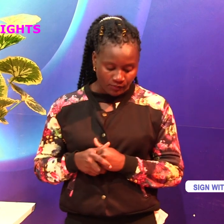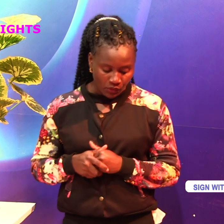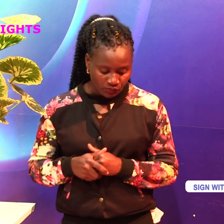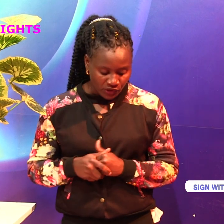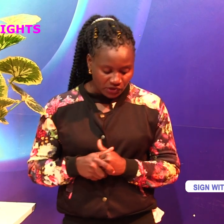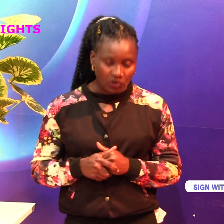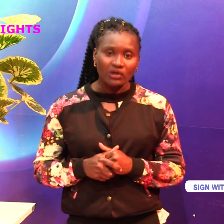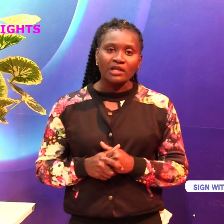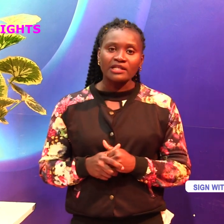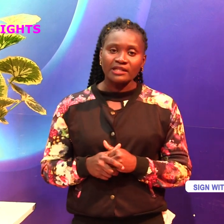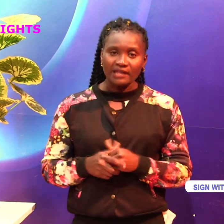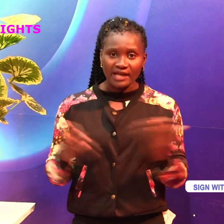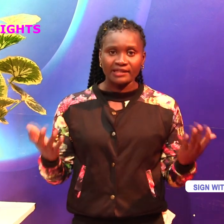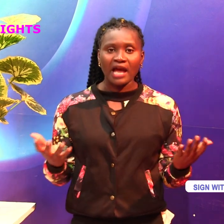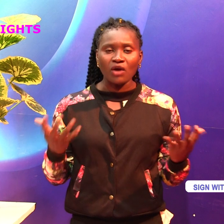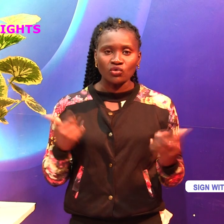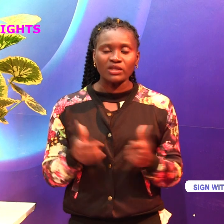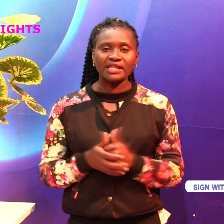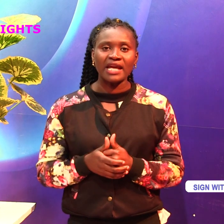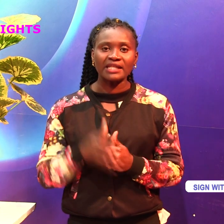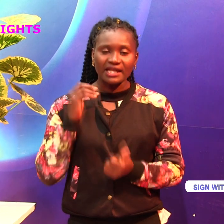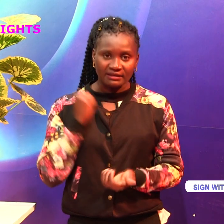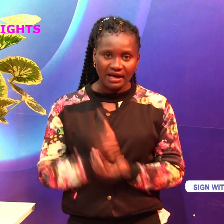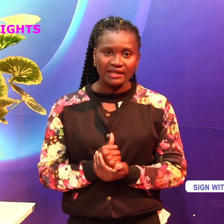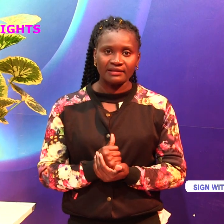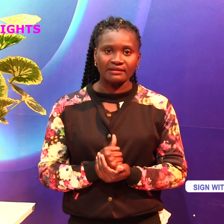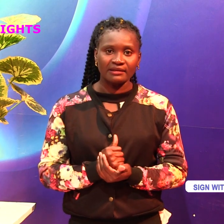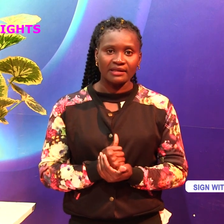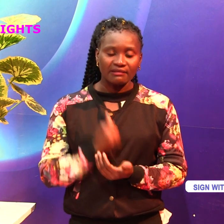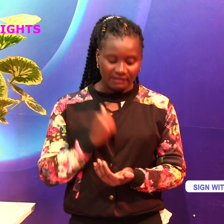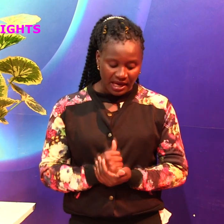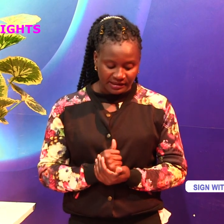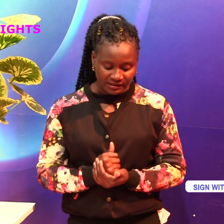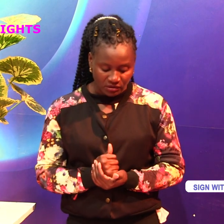more. So rights, how do we sign rights? Rights, so